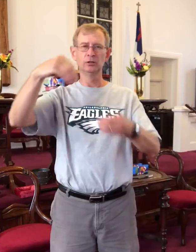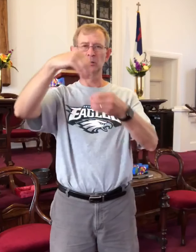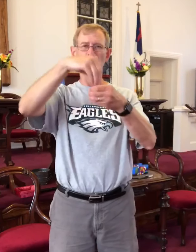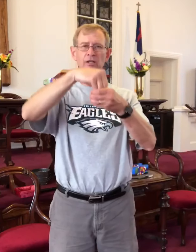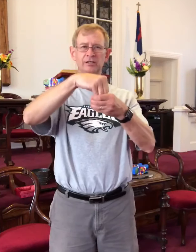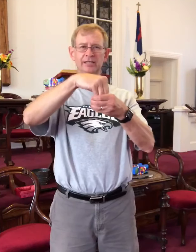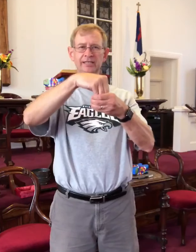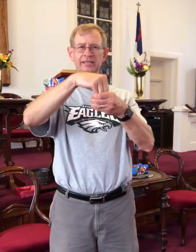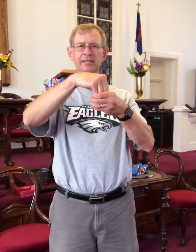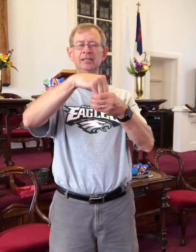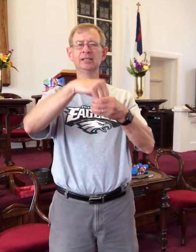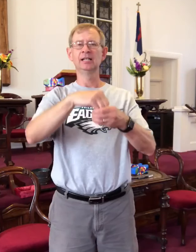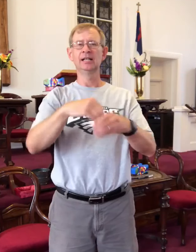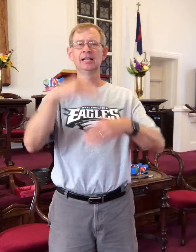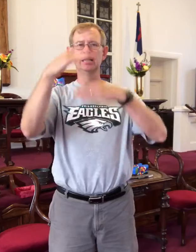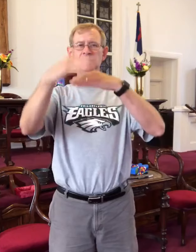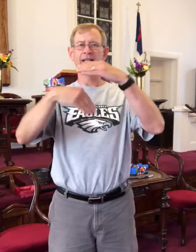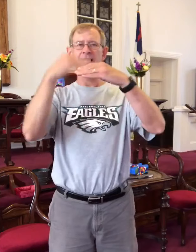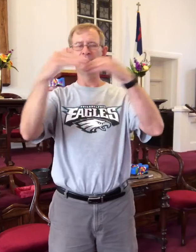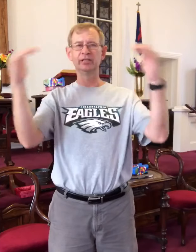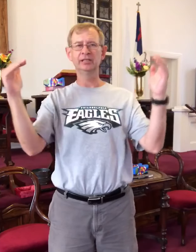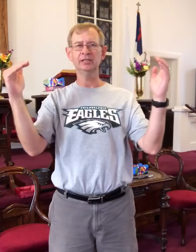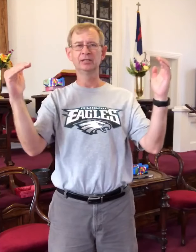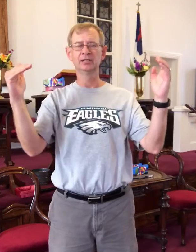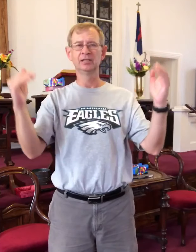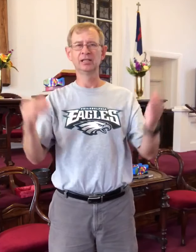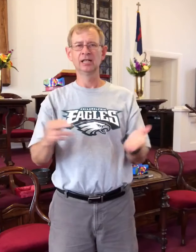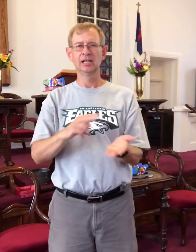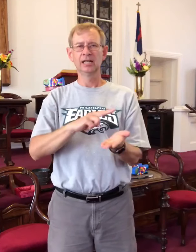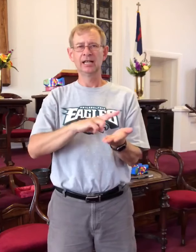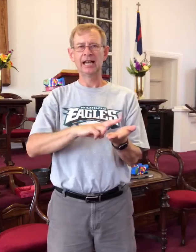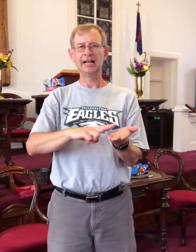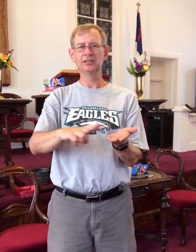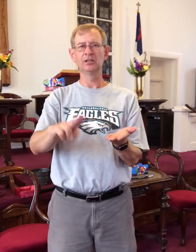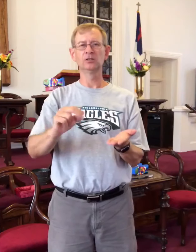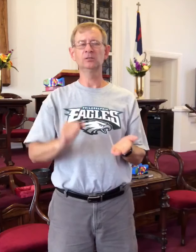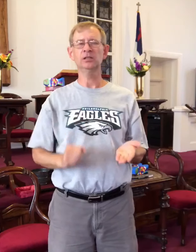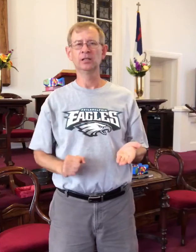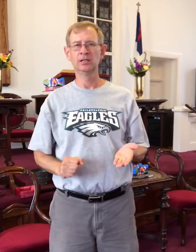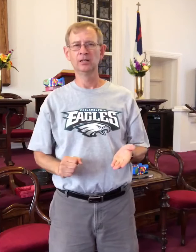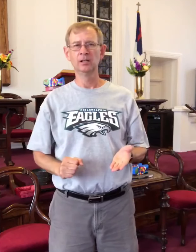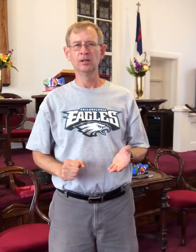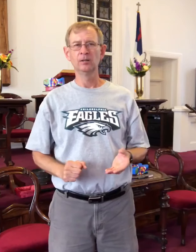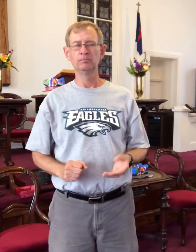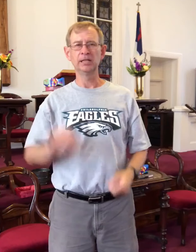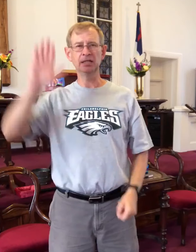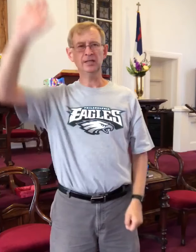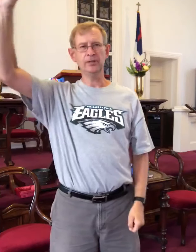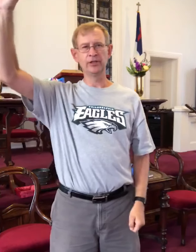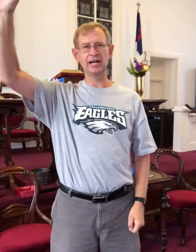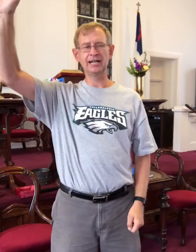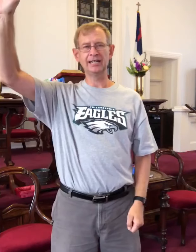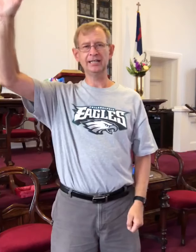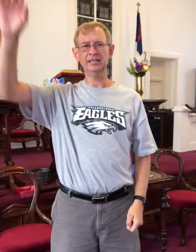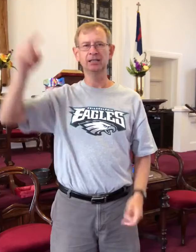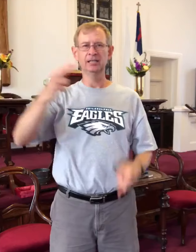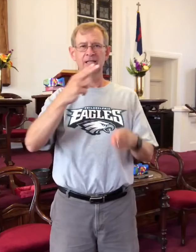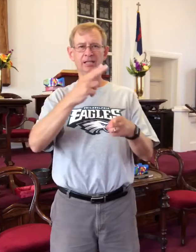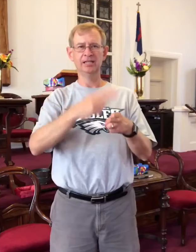who art in heaven, hallowed be thy